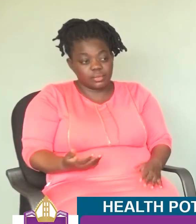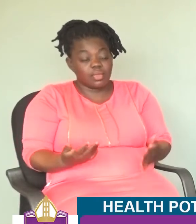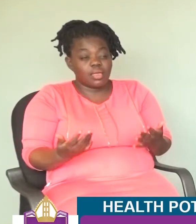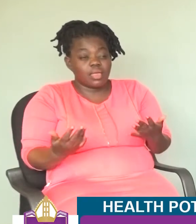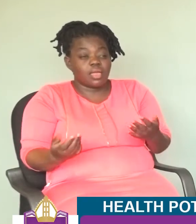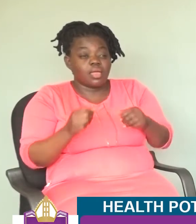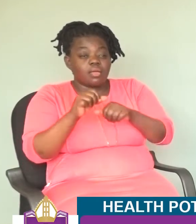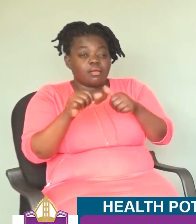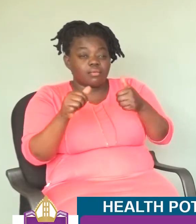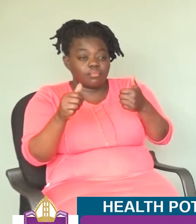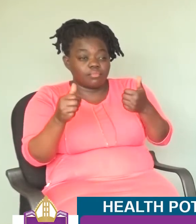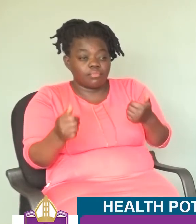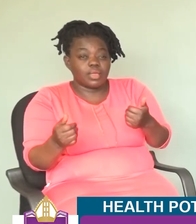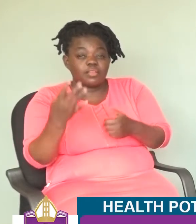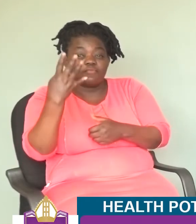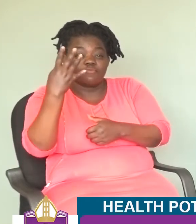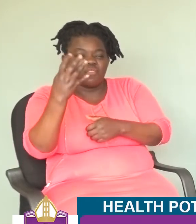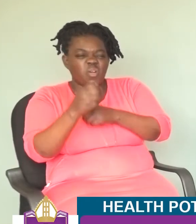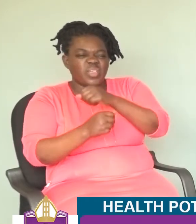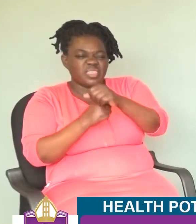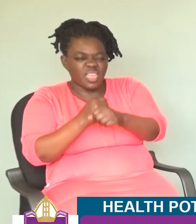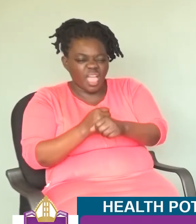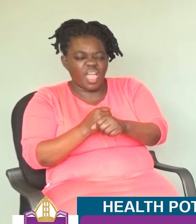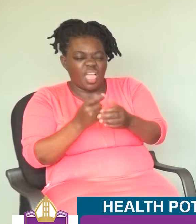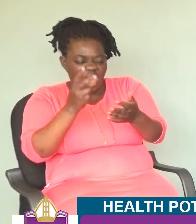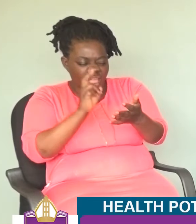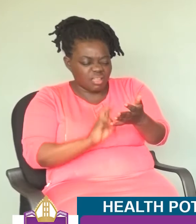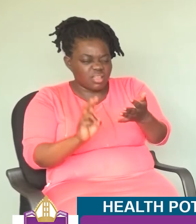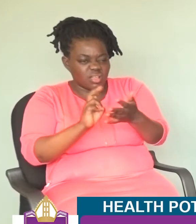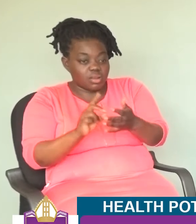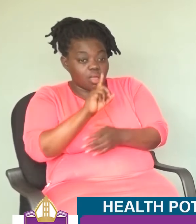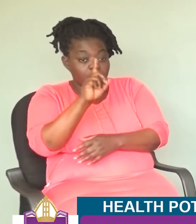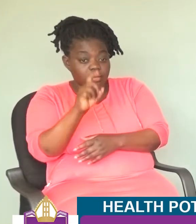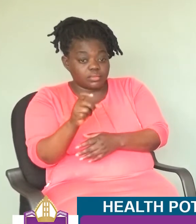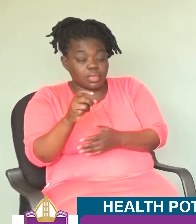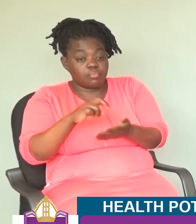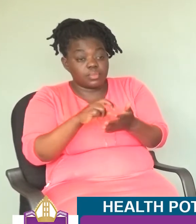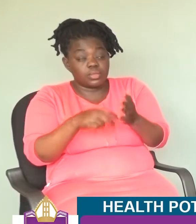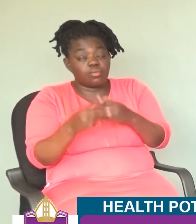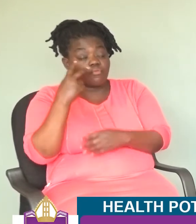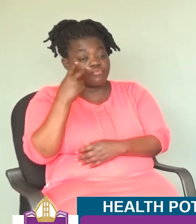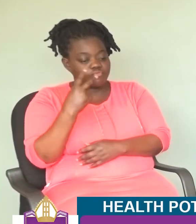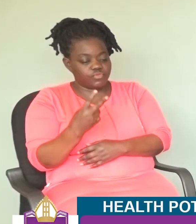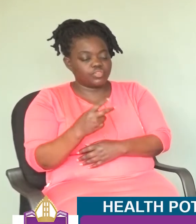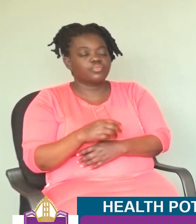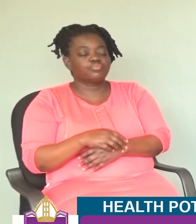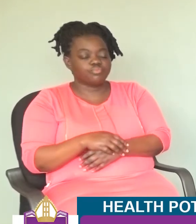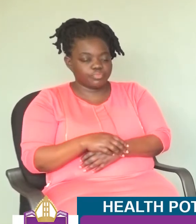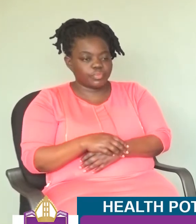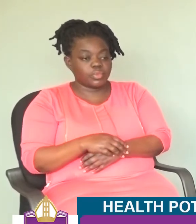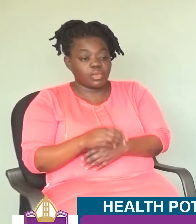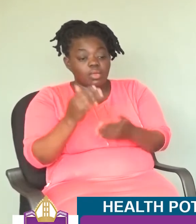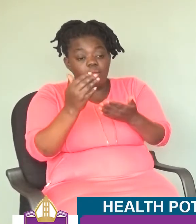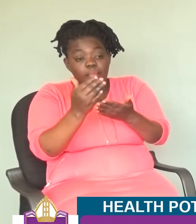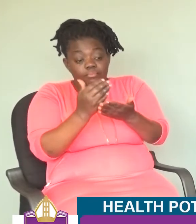thesis dissertation to answer that question, what vision is. Okay. Yes. So, because we're